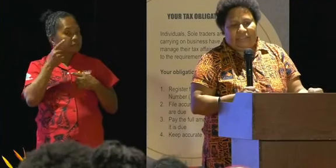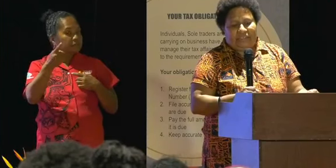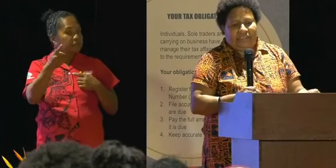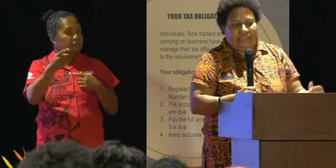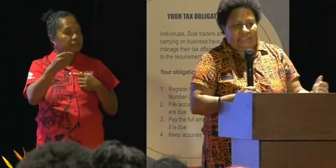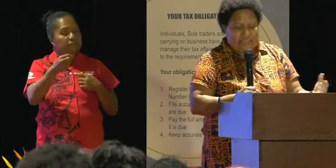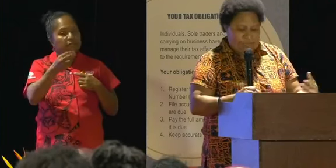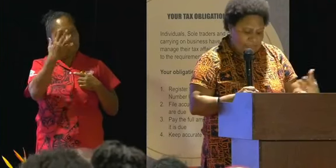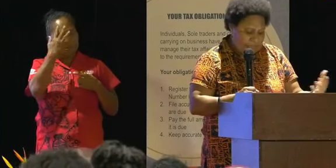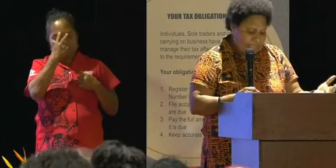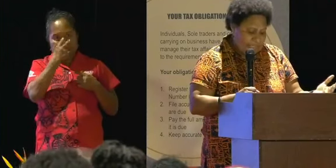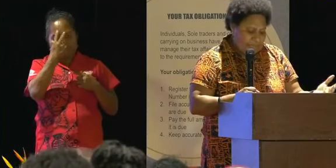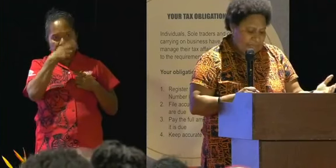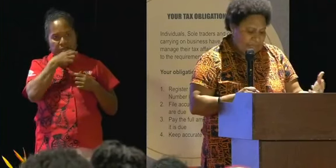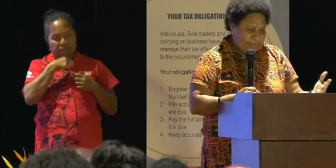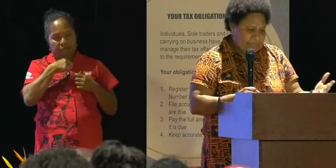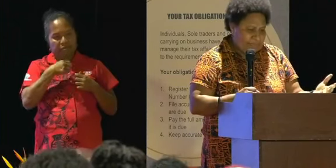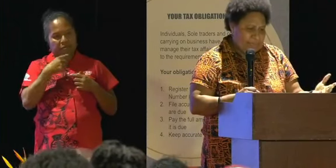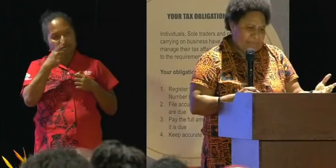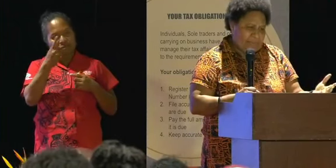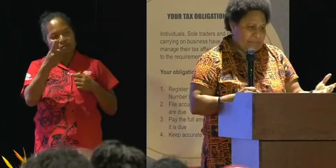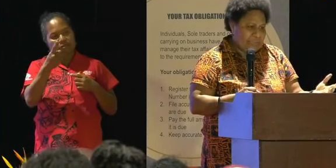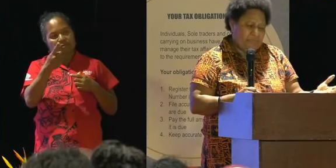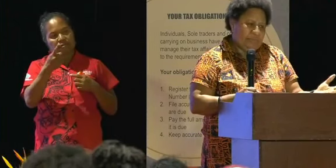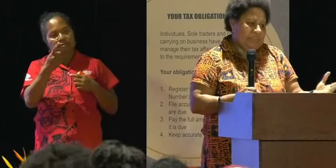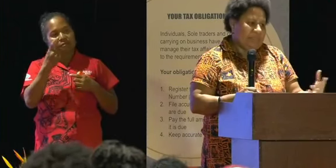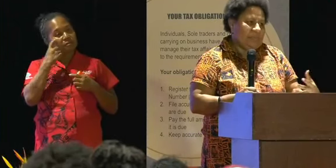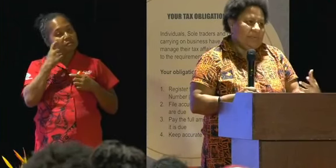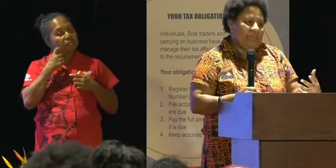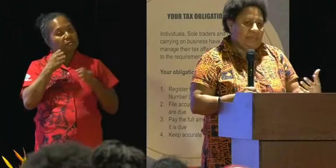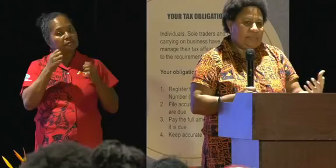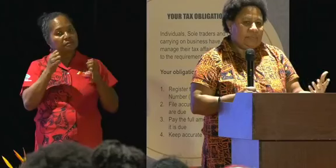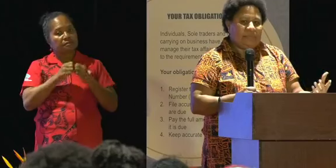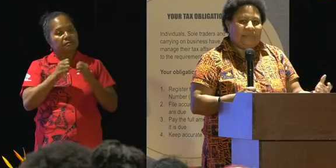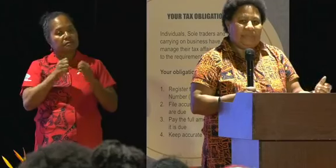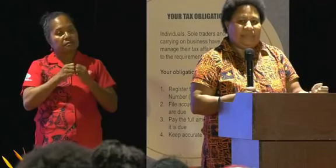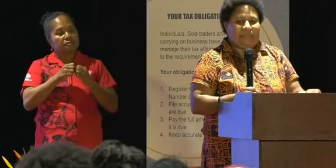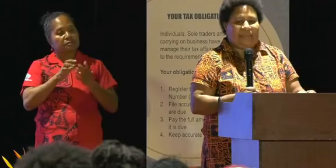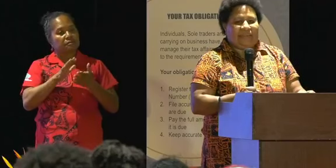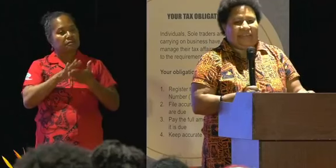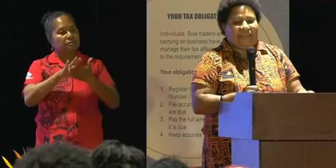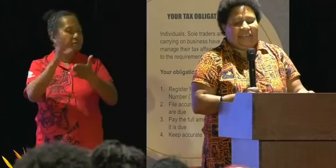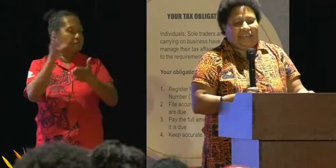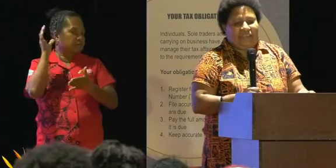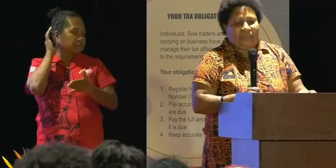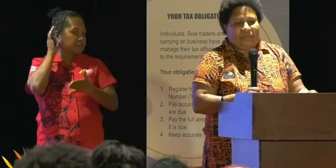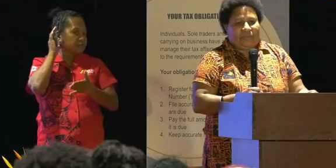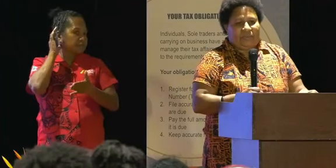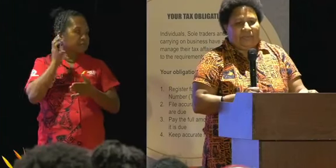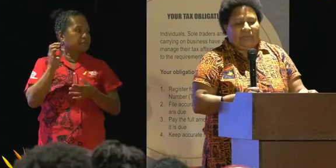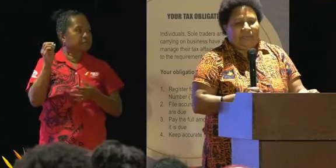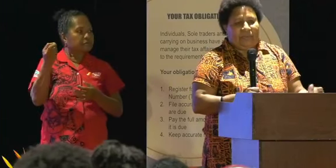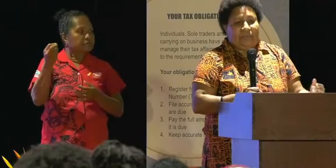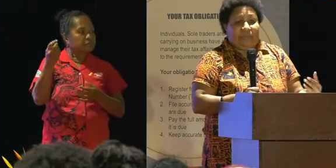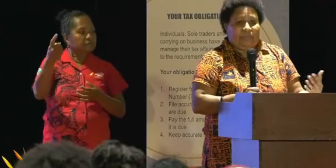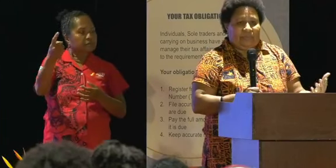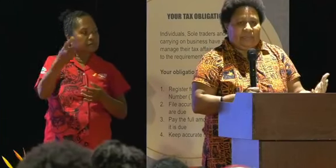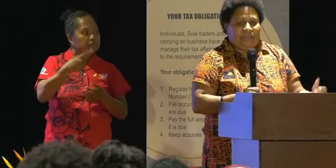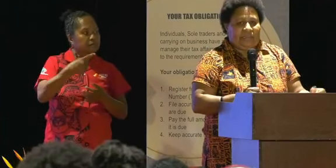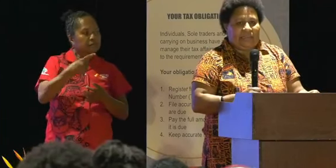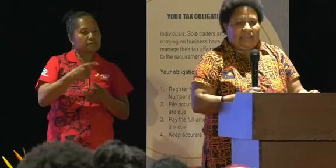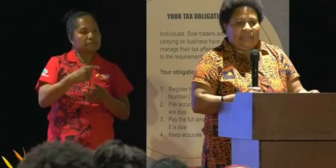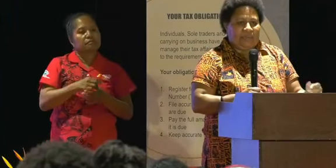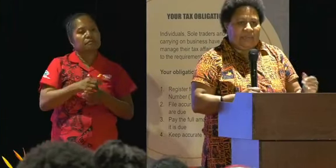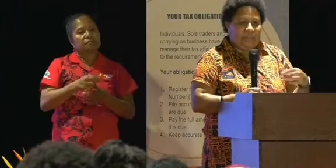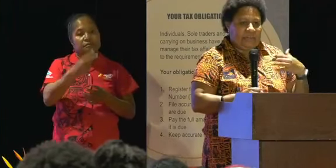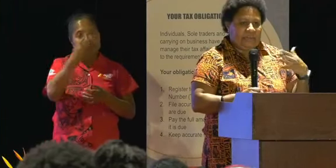middle age, I'm working this line, trying, but plenty blow harim talk blame. So I'm come na I'm